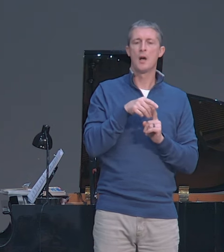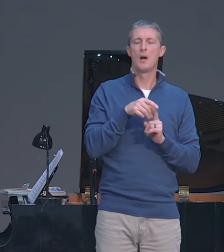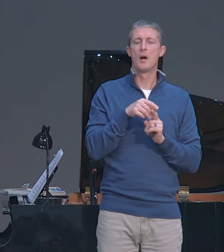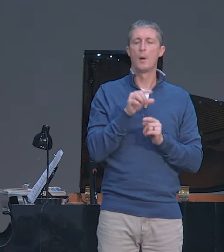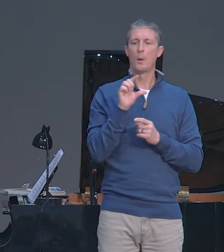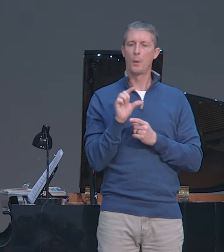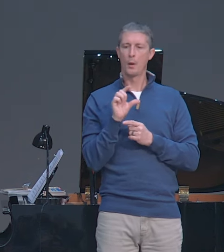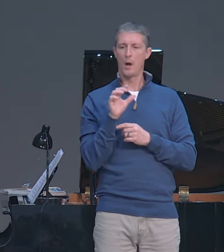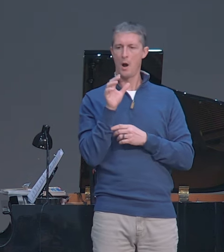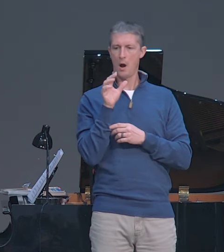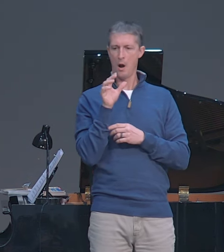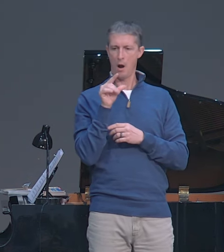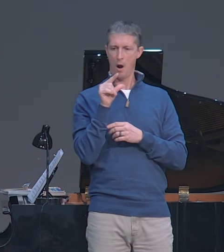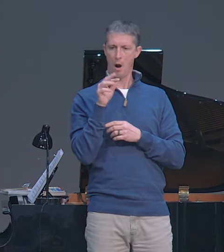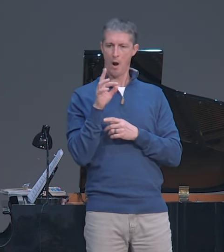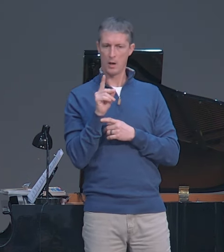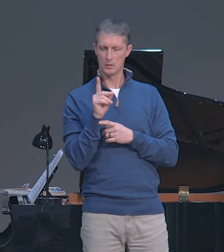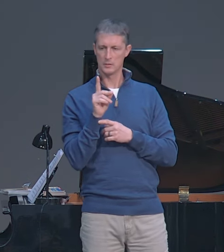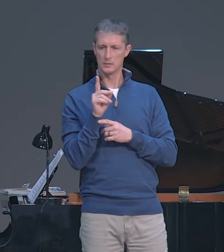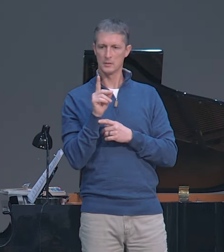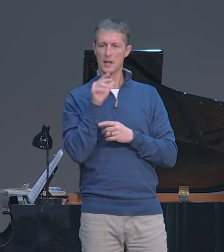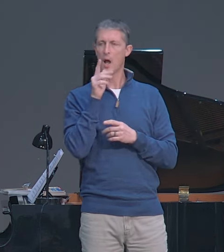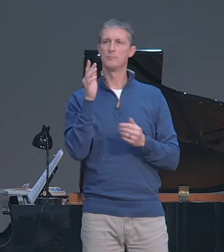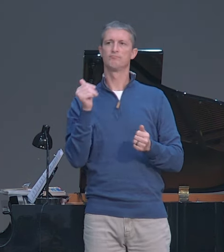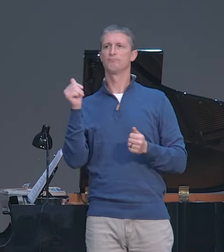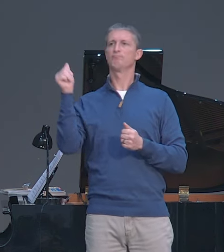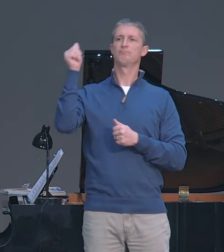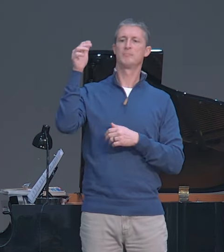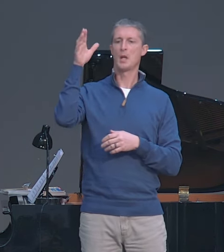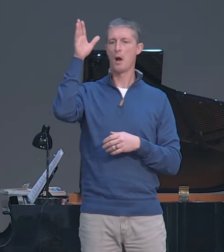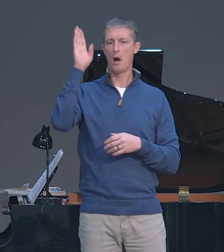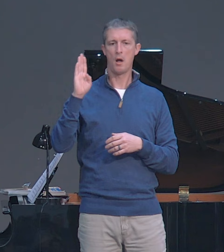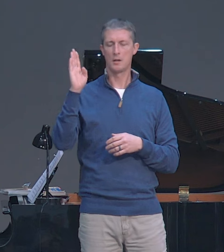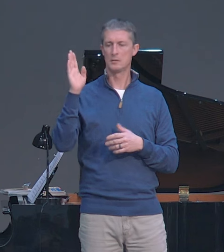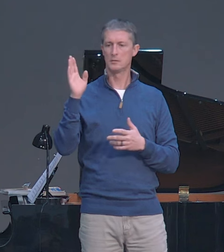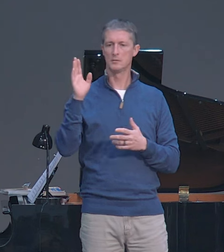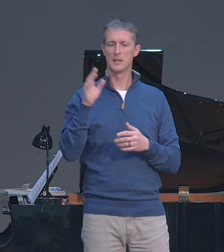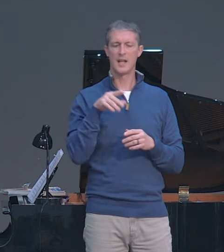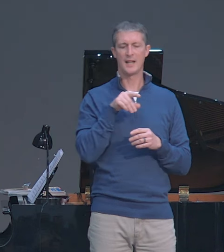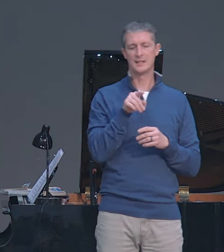the God. He was actually the spirit brother of Lucifer.